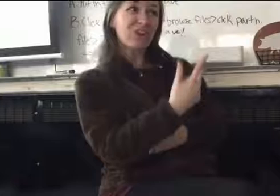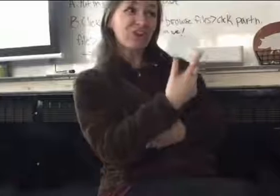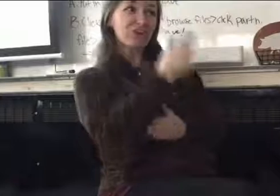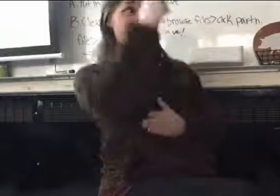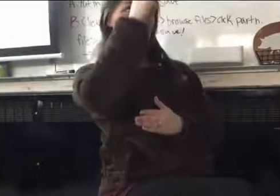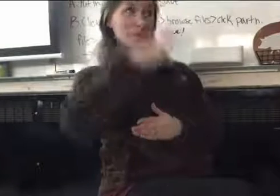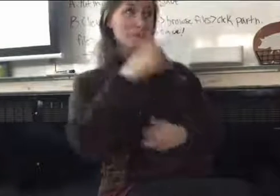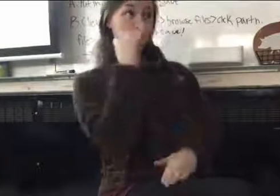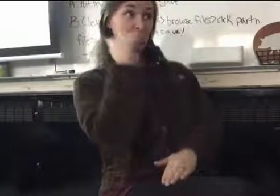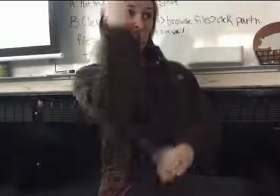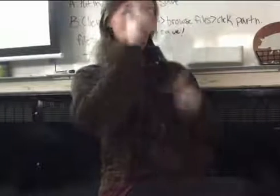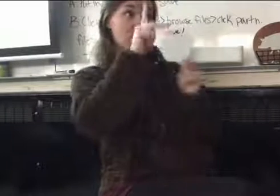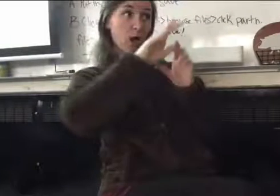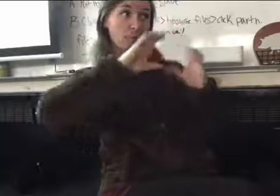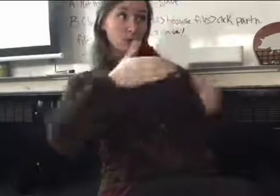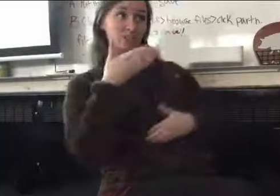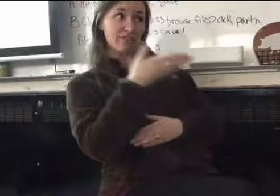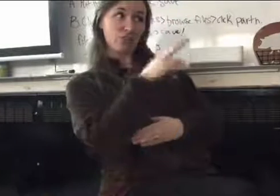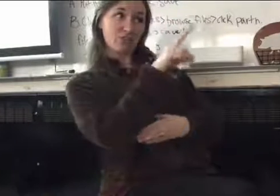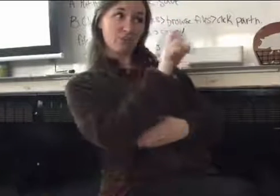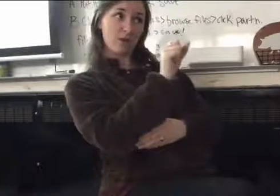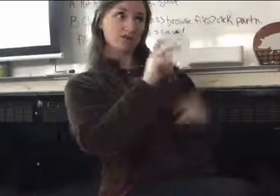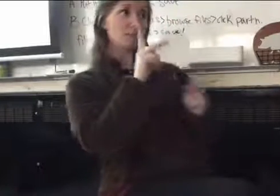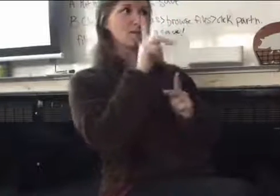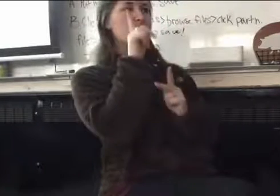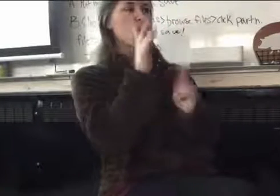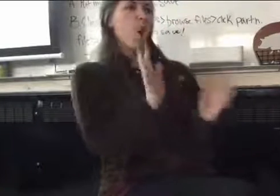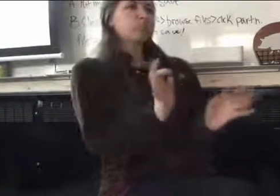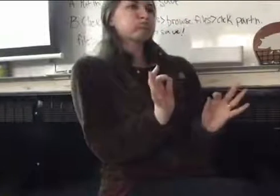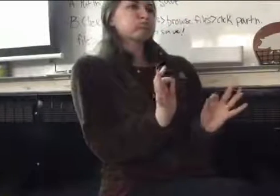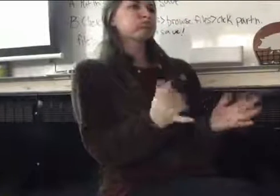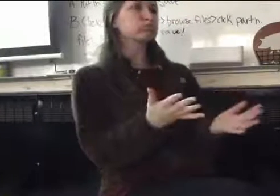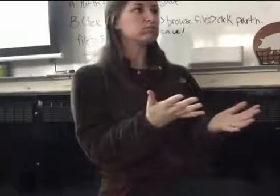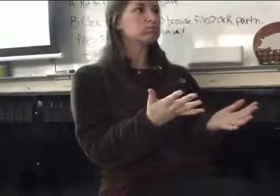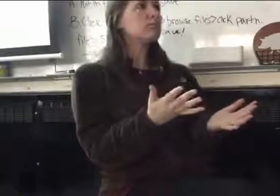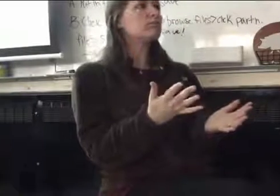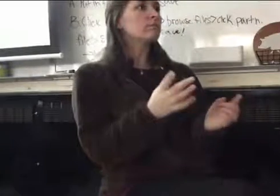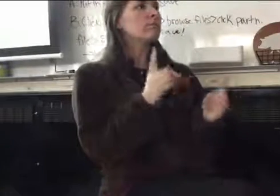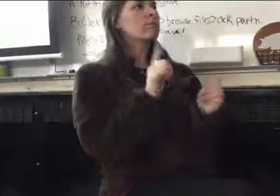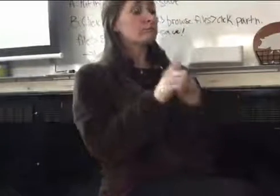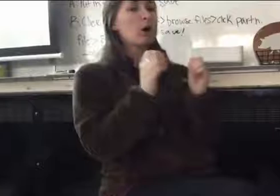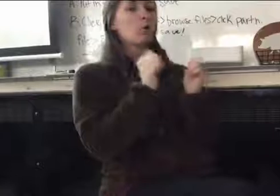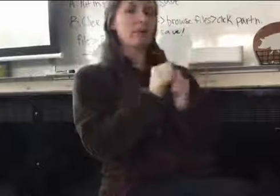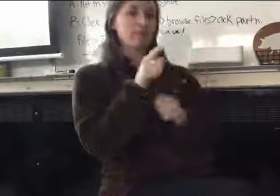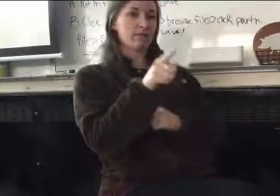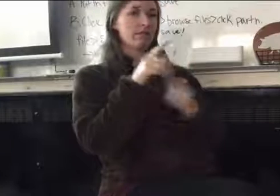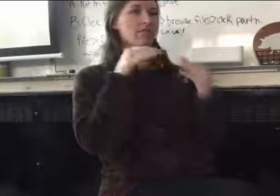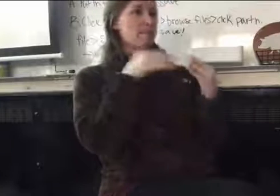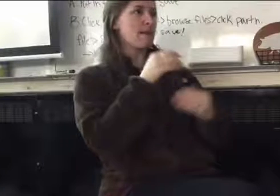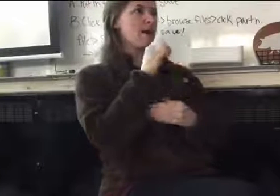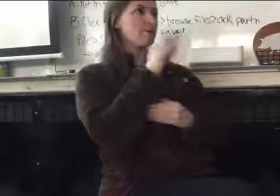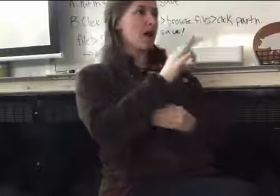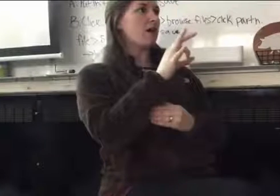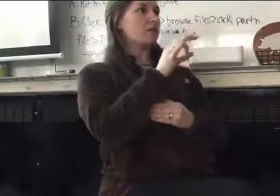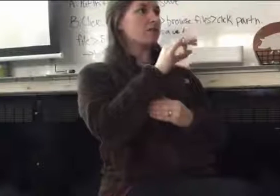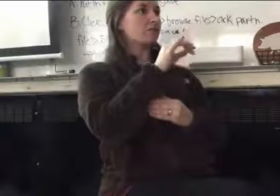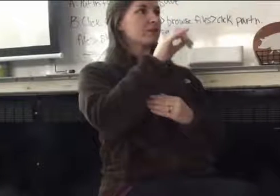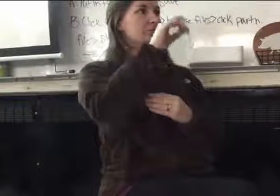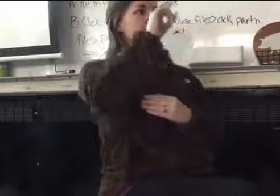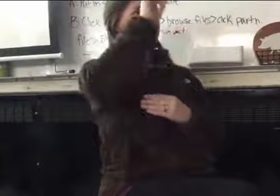population in the United States. Really, people thought it was no big deal. Now, with the Battle of Bull Run, which you also should have learned about,